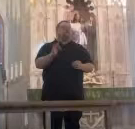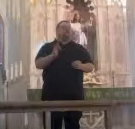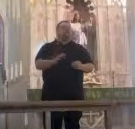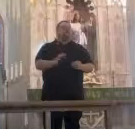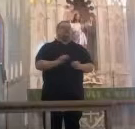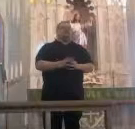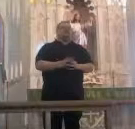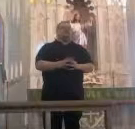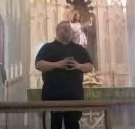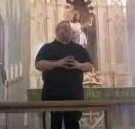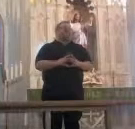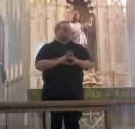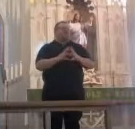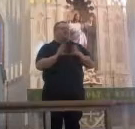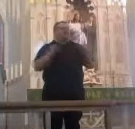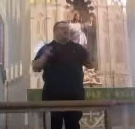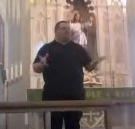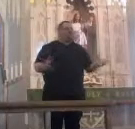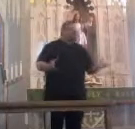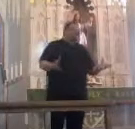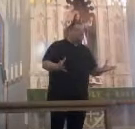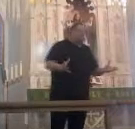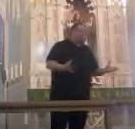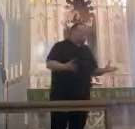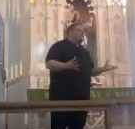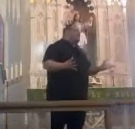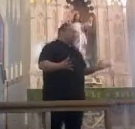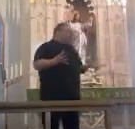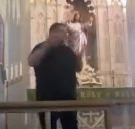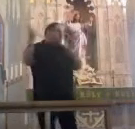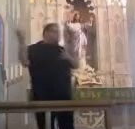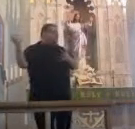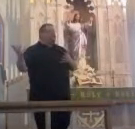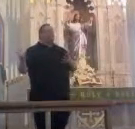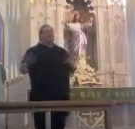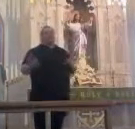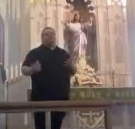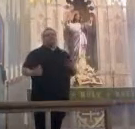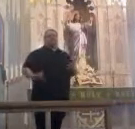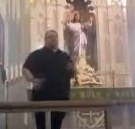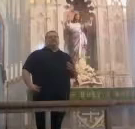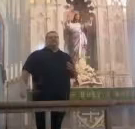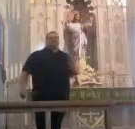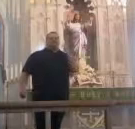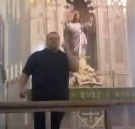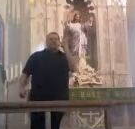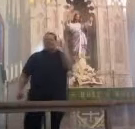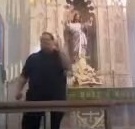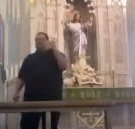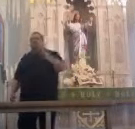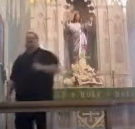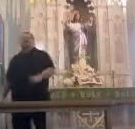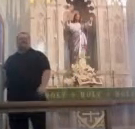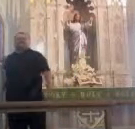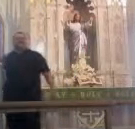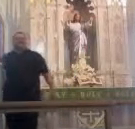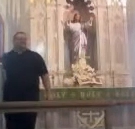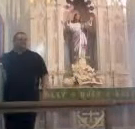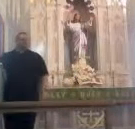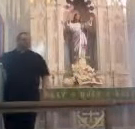Ultimately, the biggest task God has for all of his children, ultimately, is to get one more person in